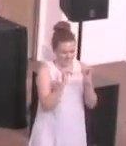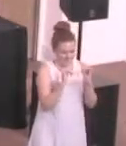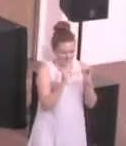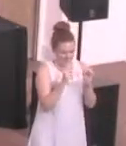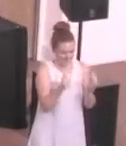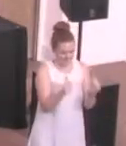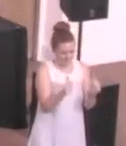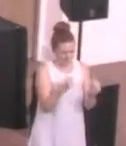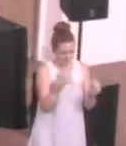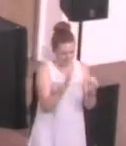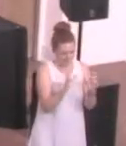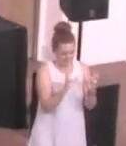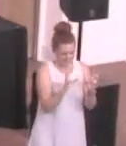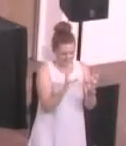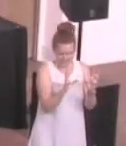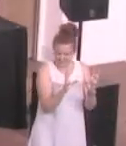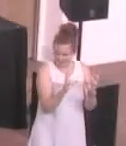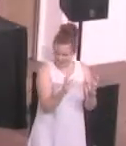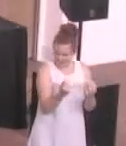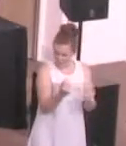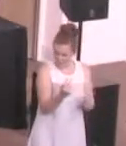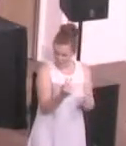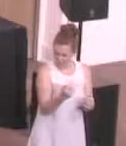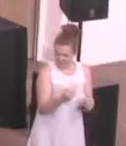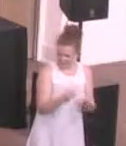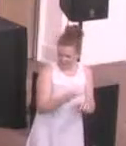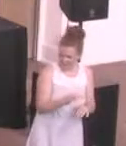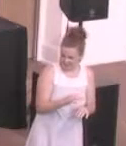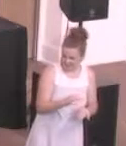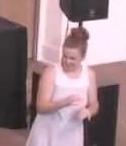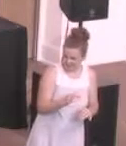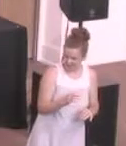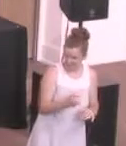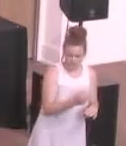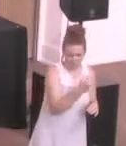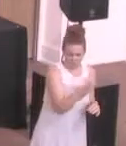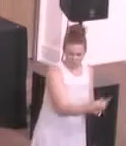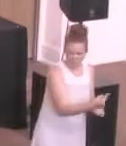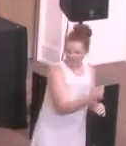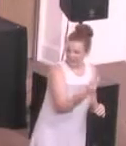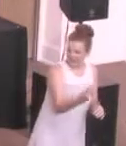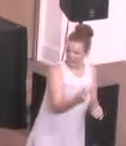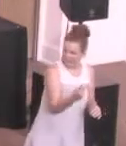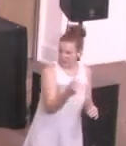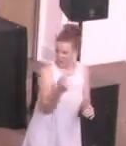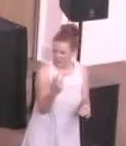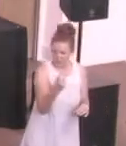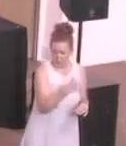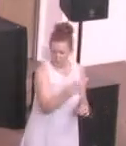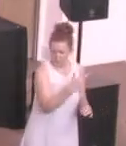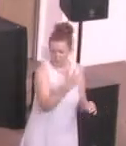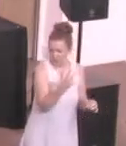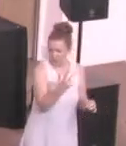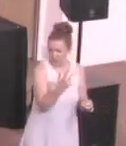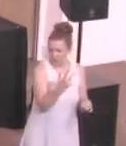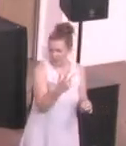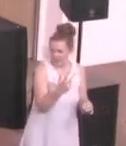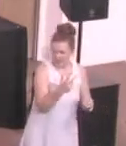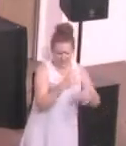Okay, you ready? Here, I'll do it with you. Okay, little finger, thumb. Say 1, 2, 3, go.